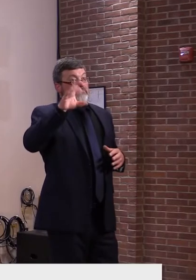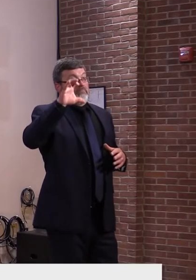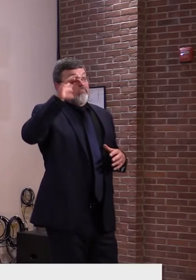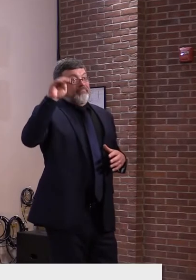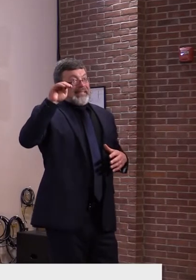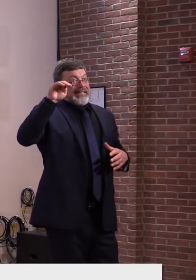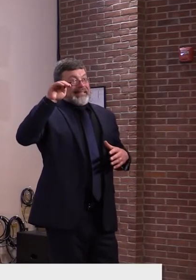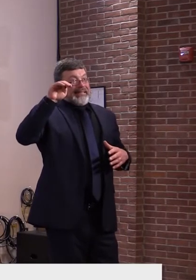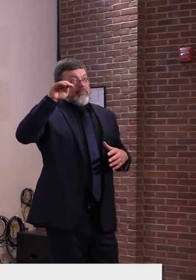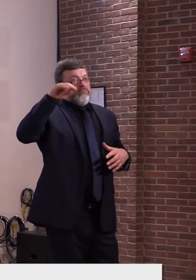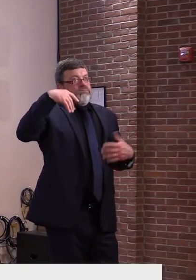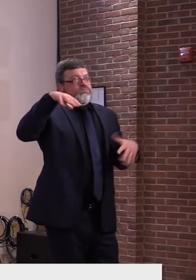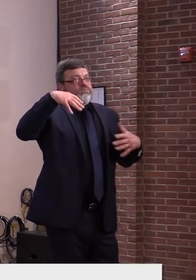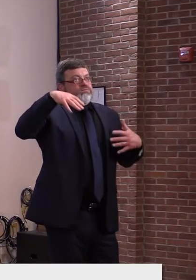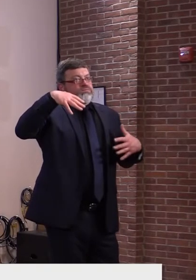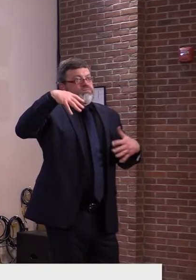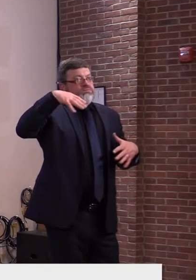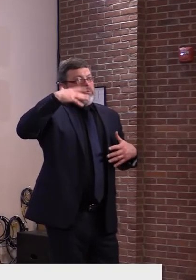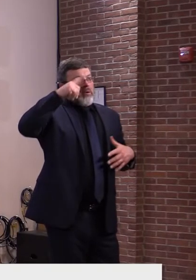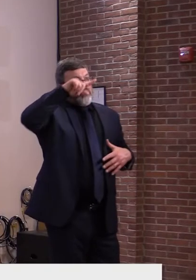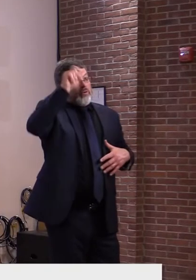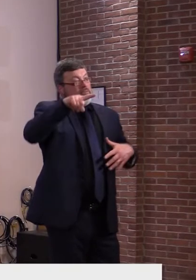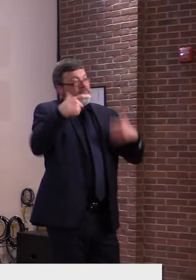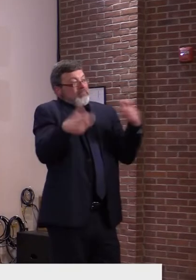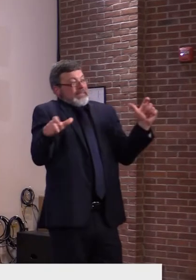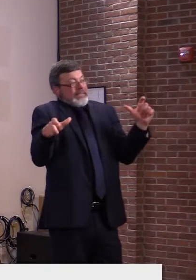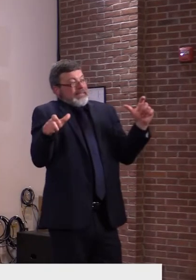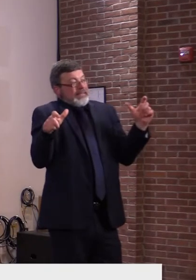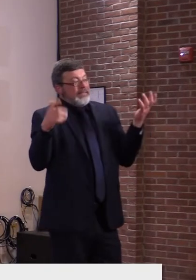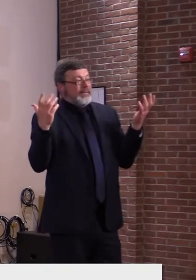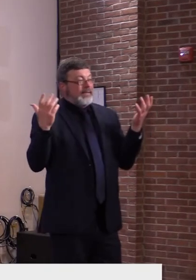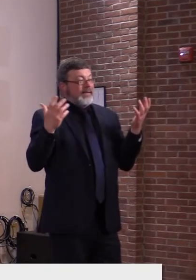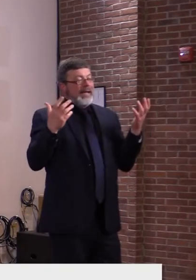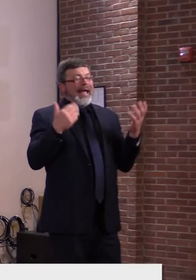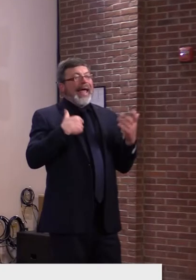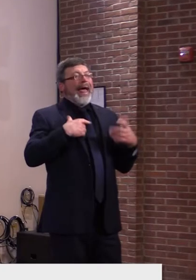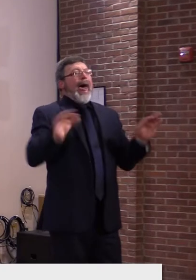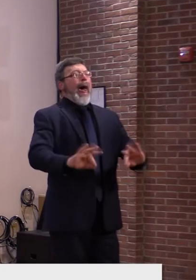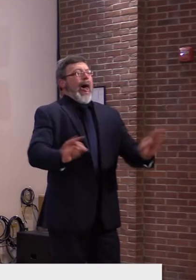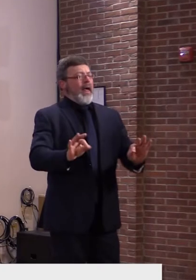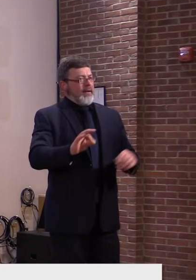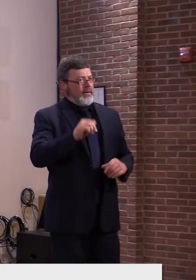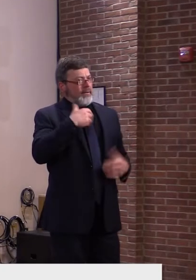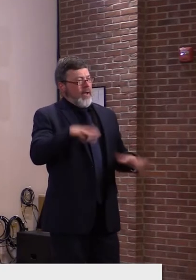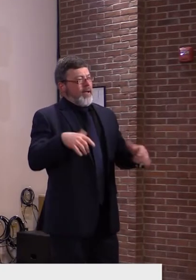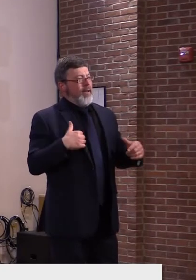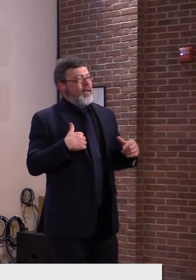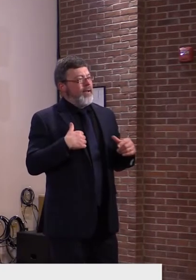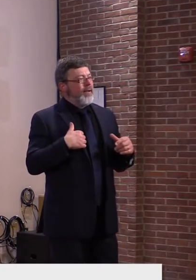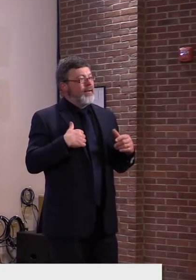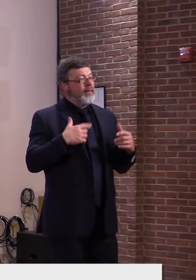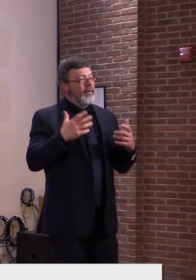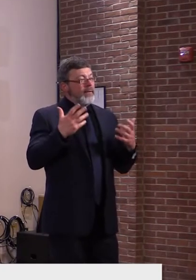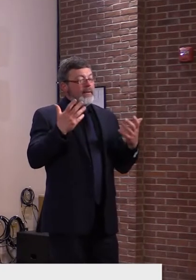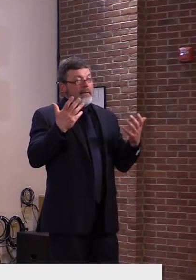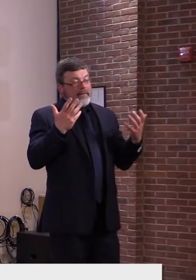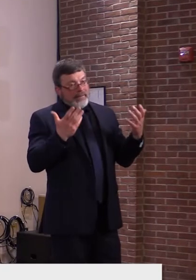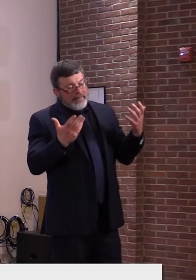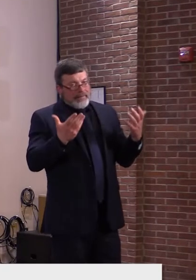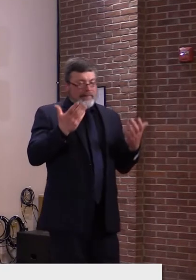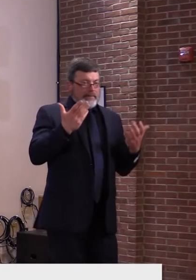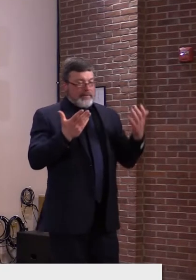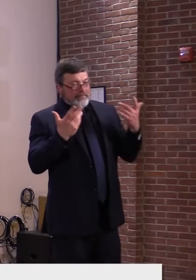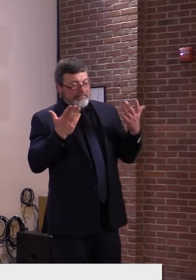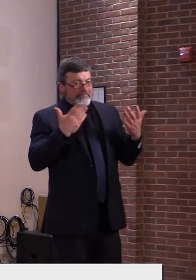As I said in my remarks, it would be much easier for me just to go along with the gang, so to speak, and